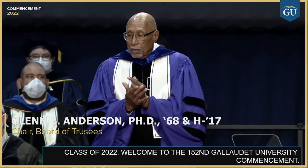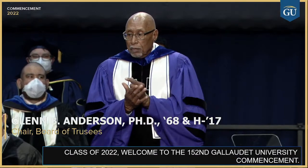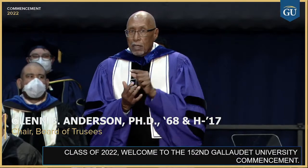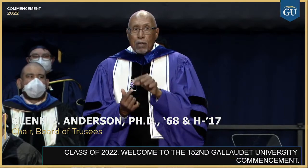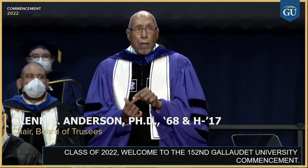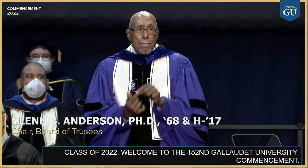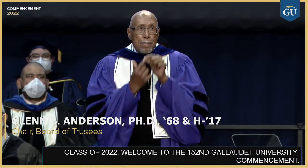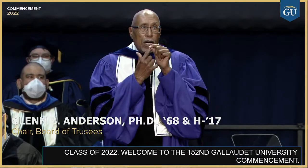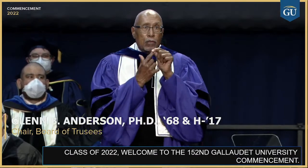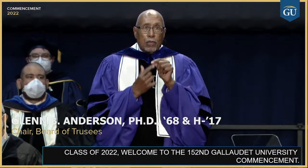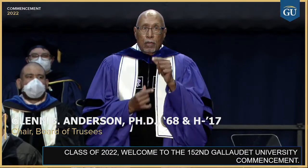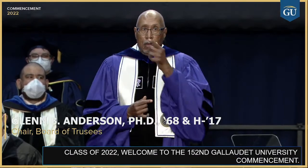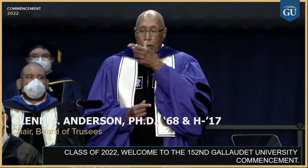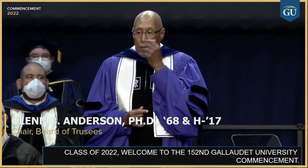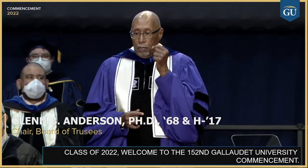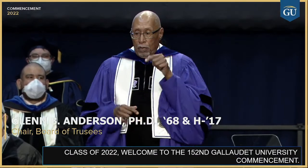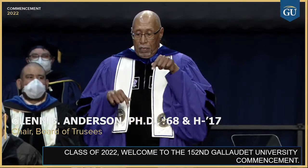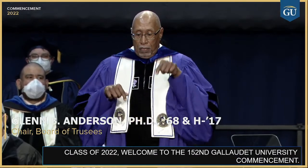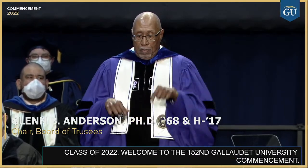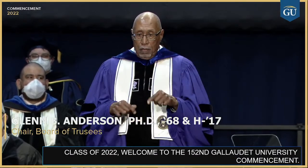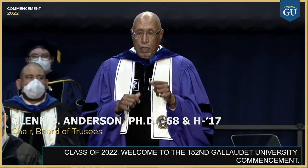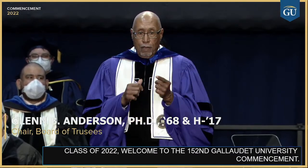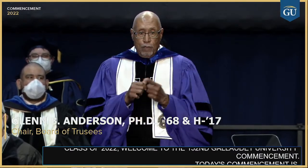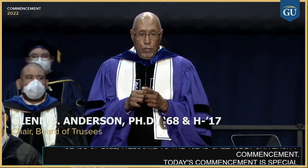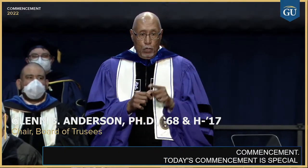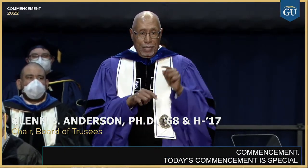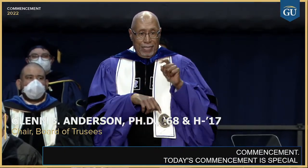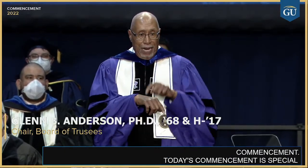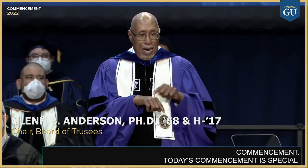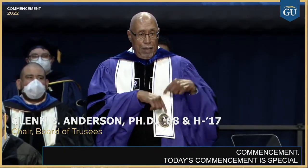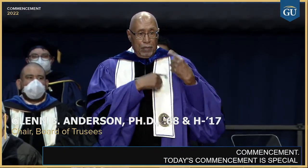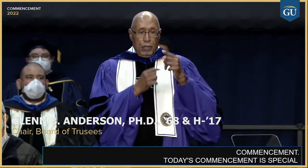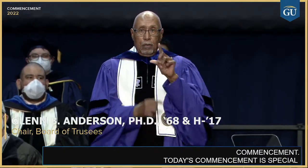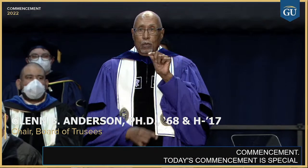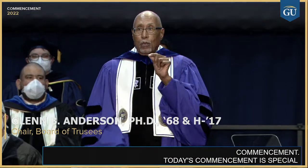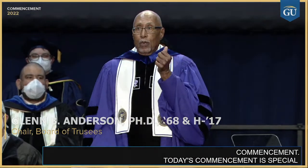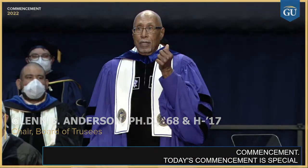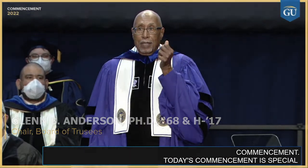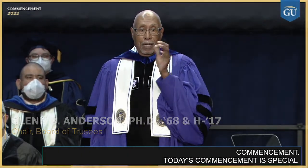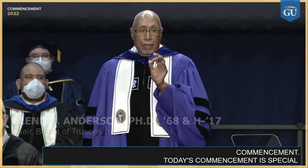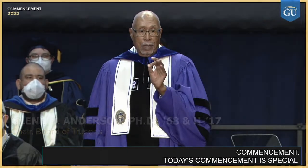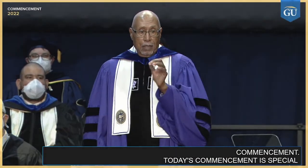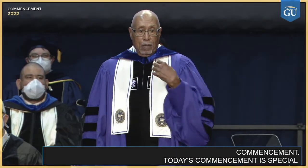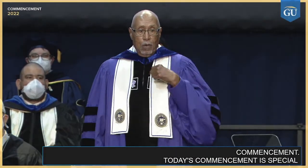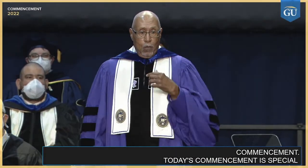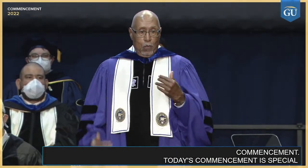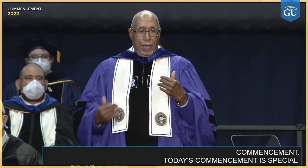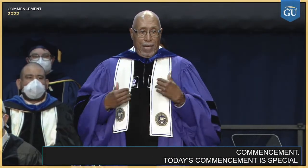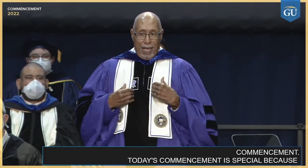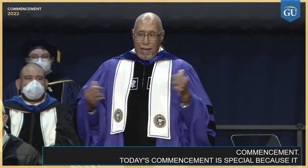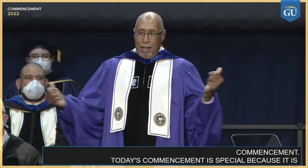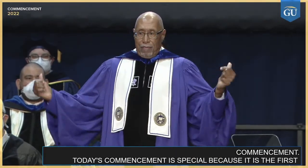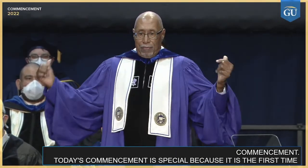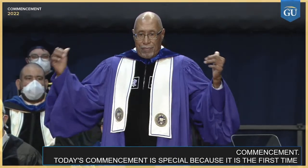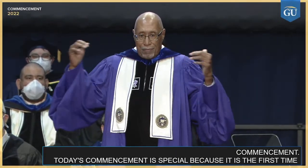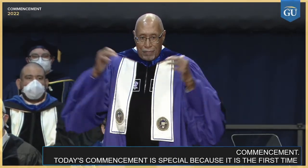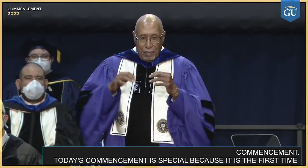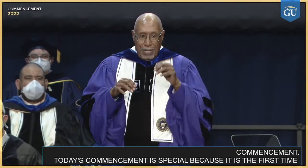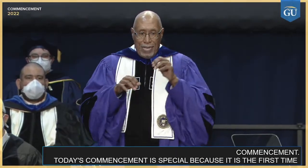Today's commencement is special because this is the first time since 2019 that we are back